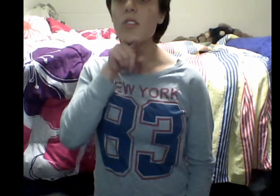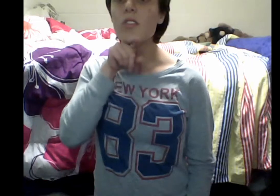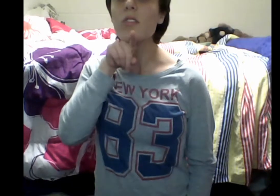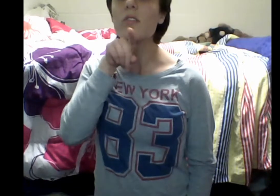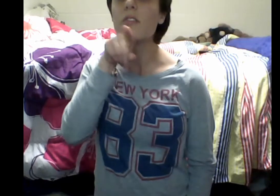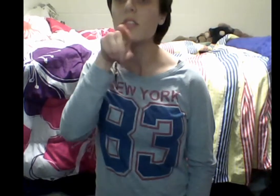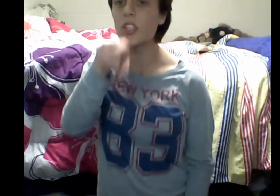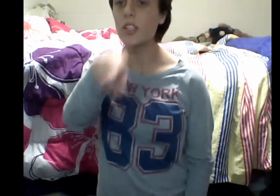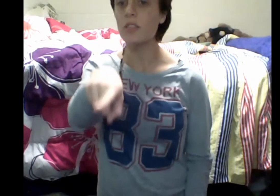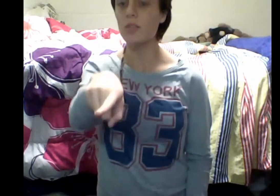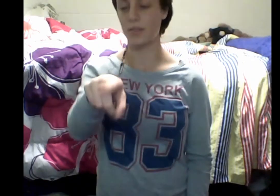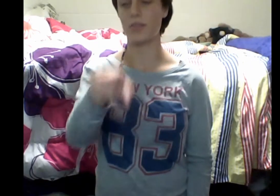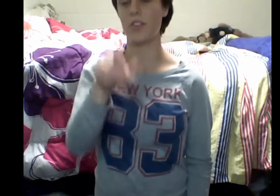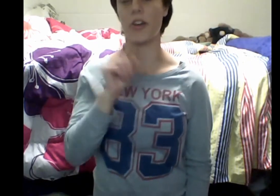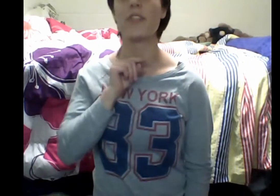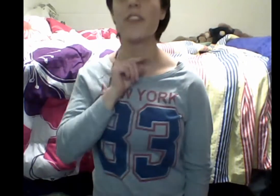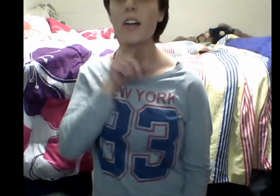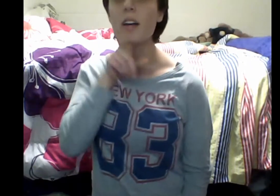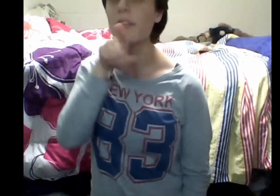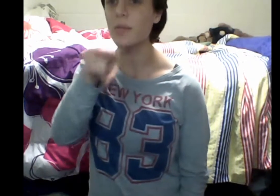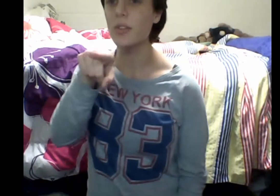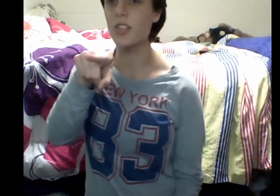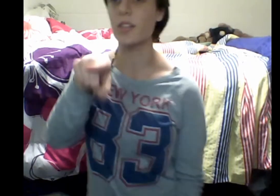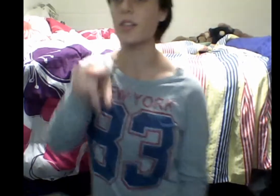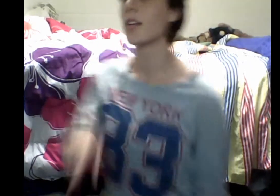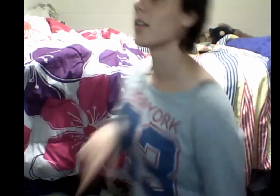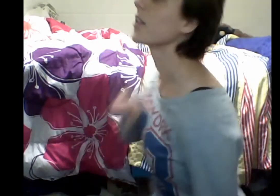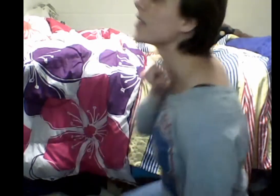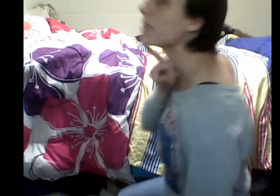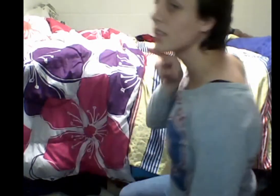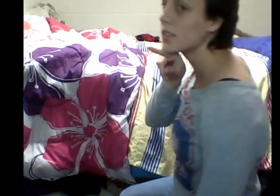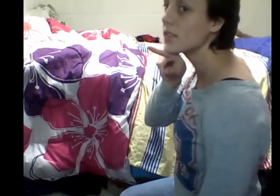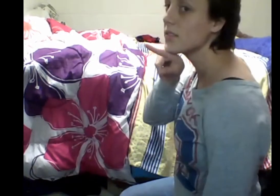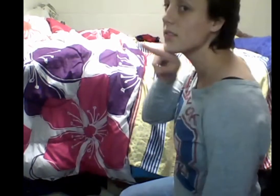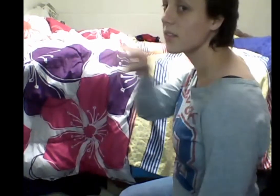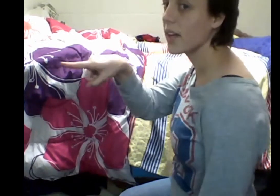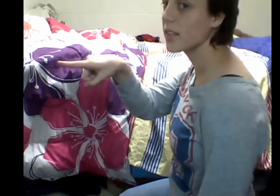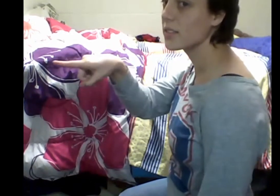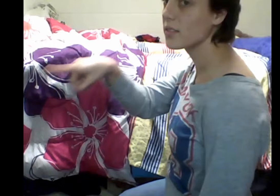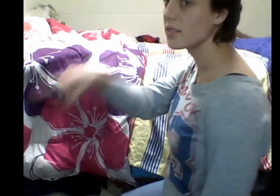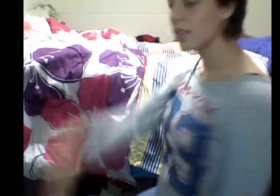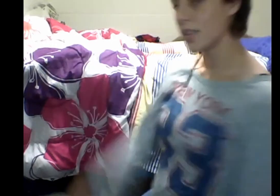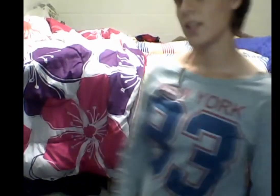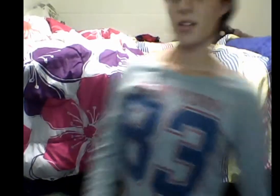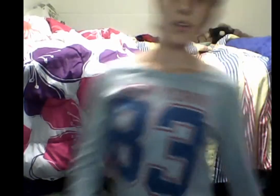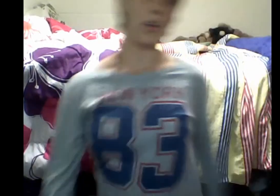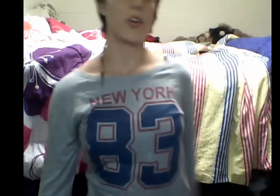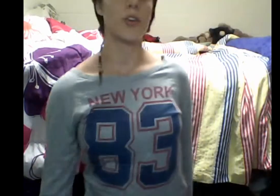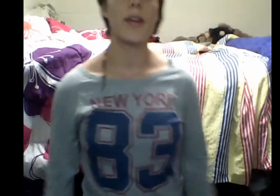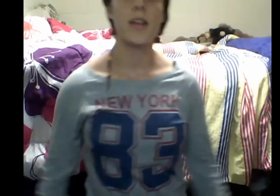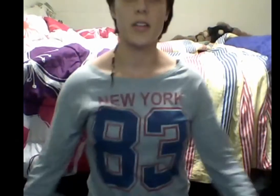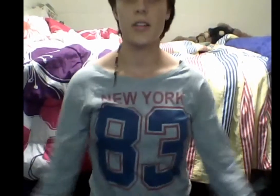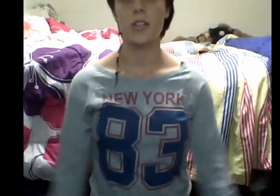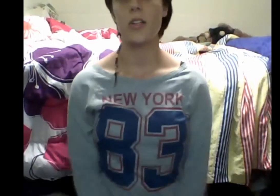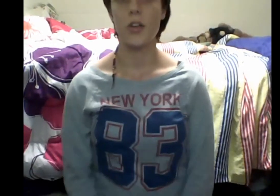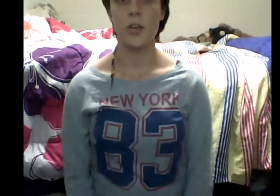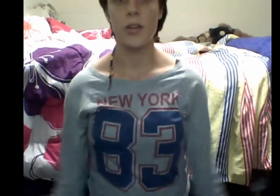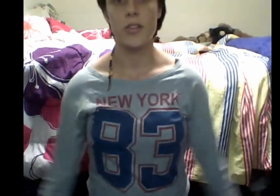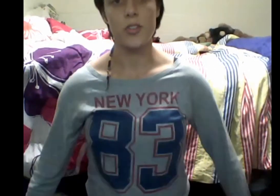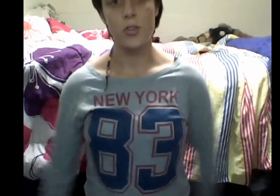your chin? Sorry, your finger coming from your chin. Like that. All your ways are good, all your ways are